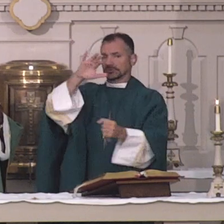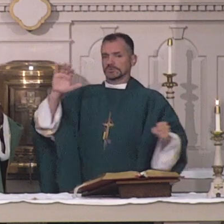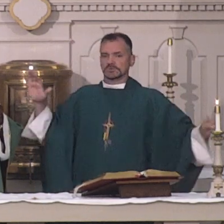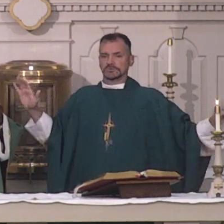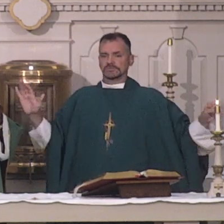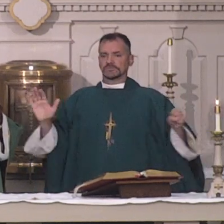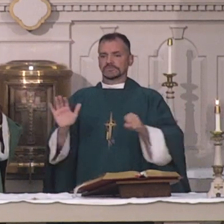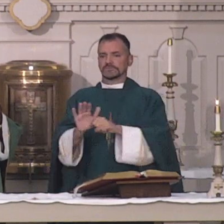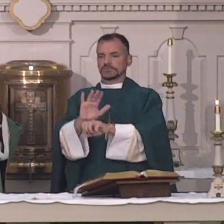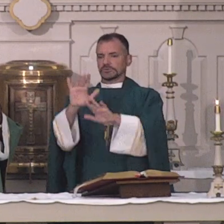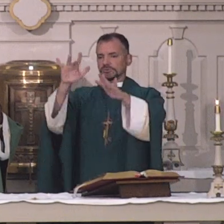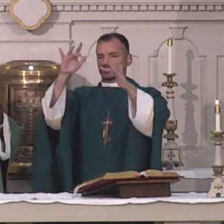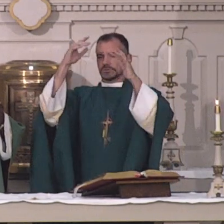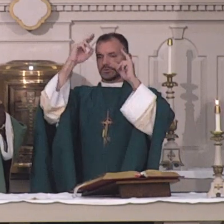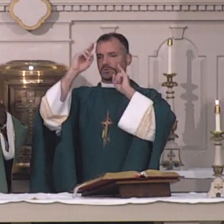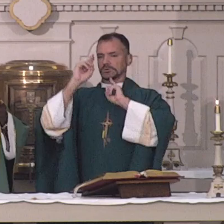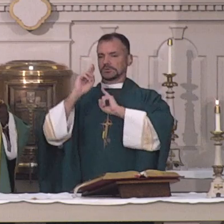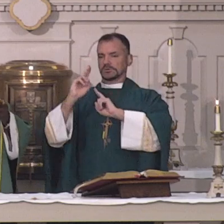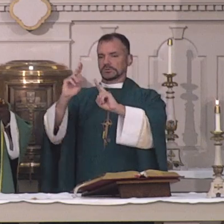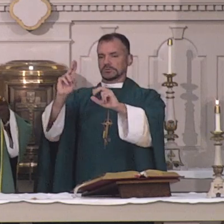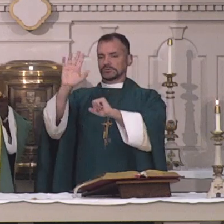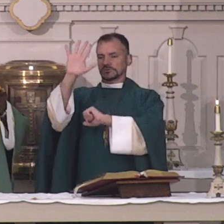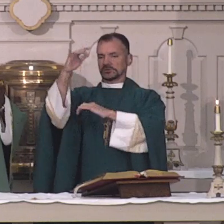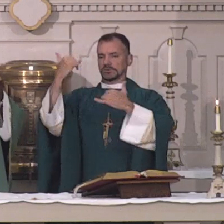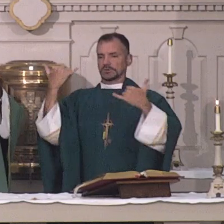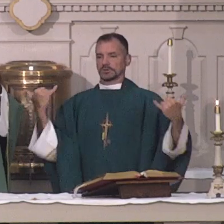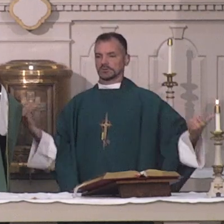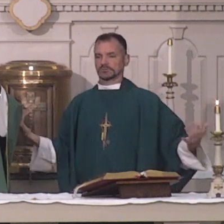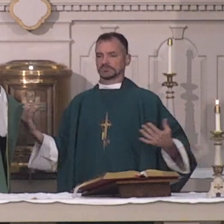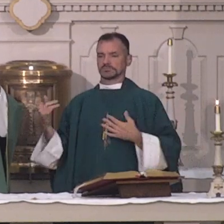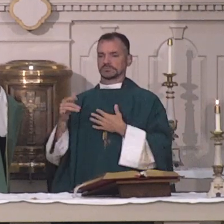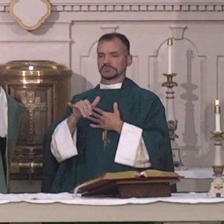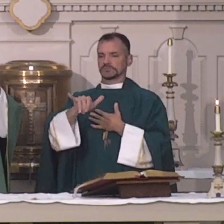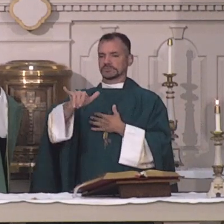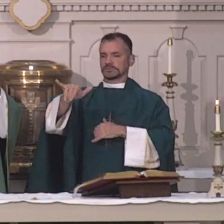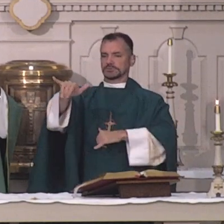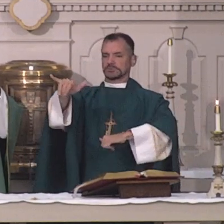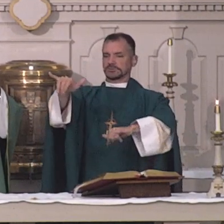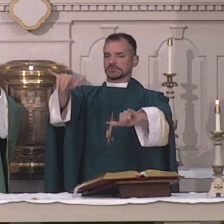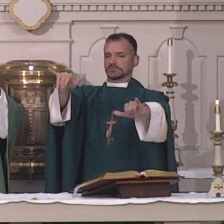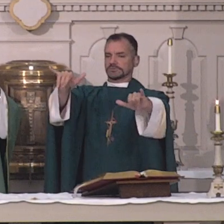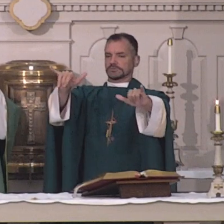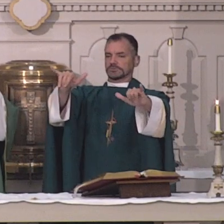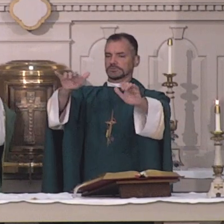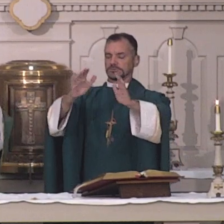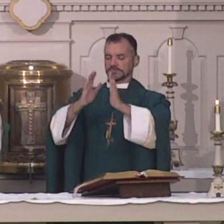glory and honor is yours forever and ever.